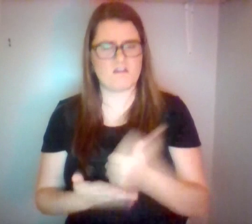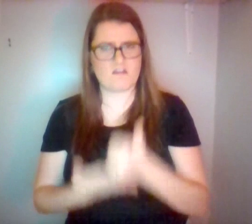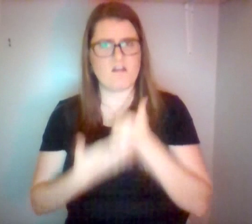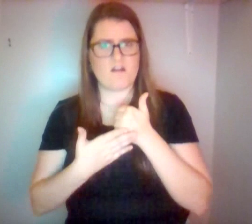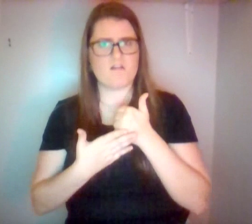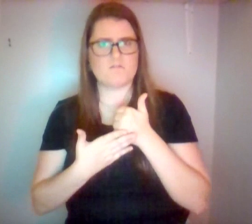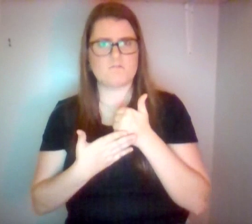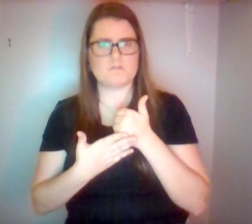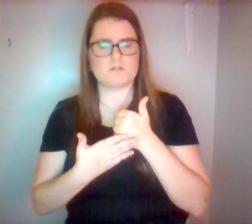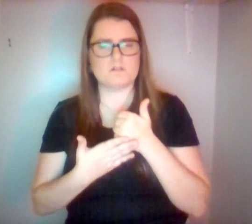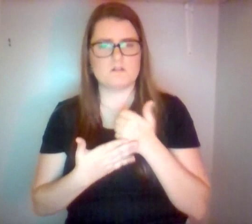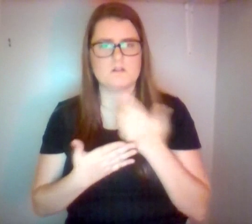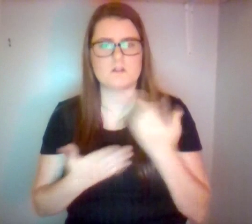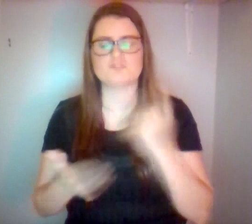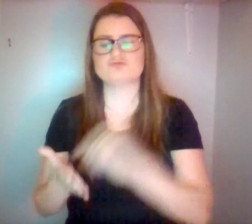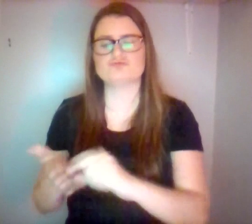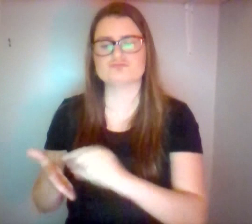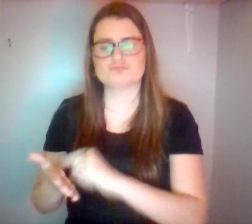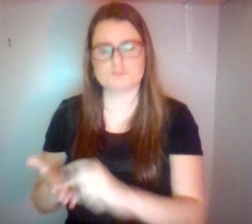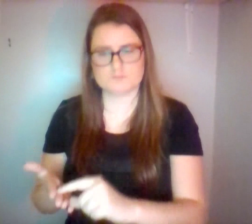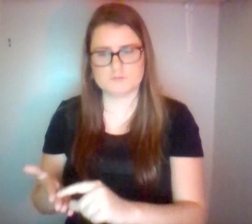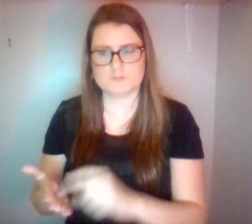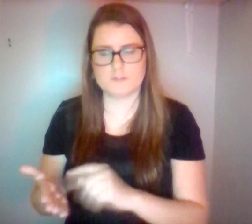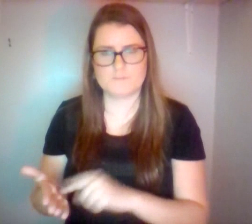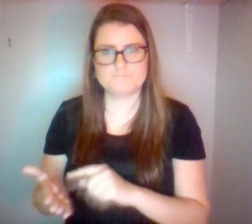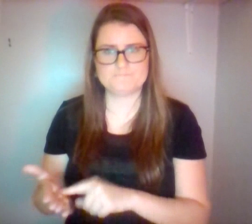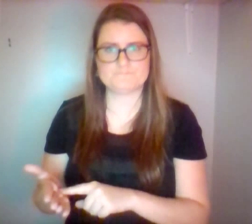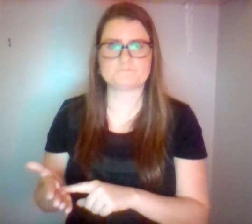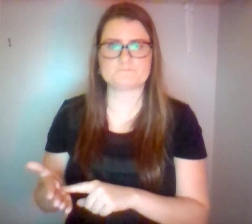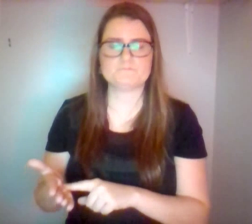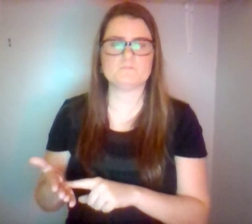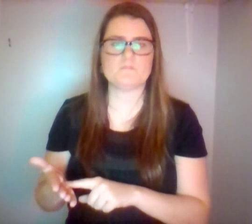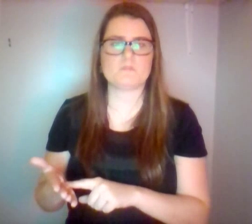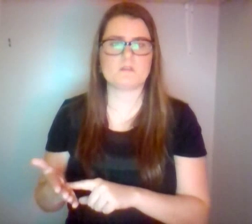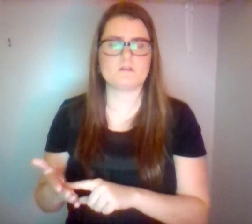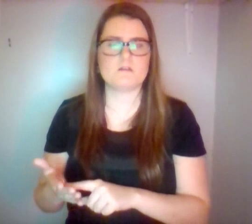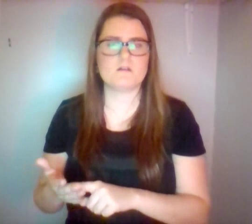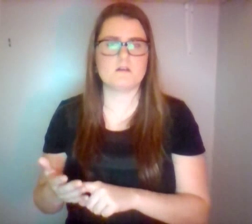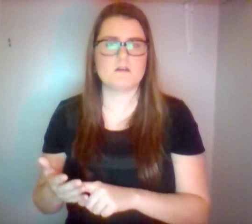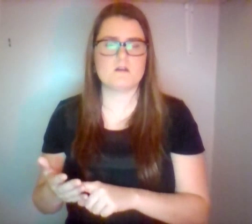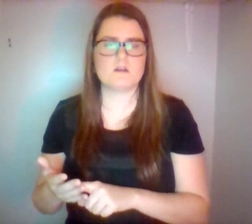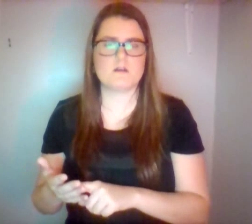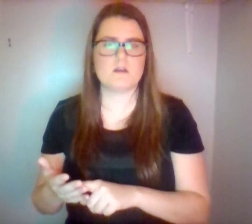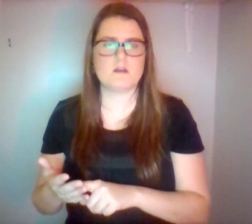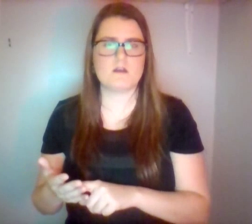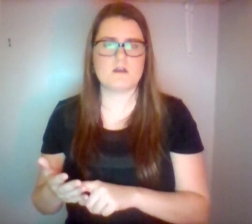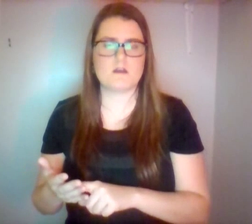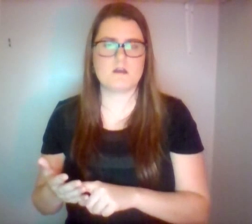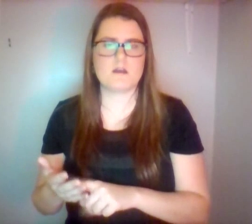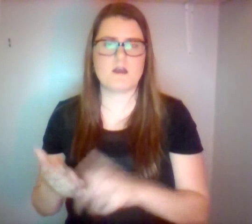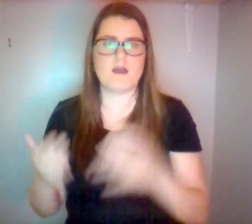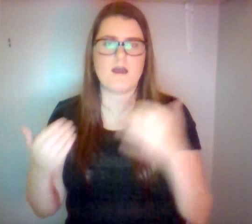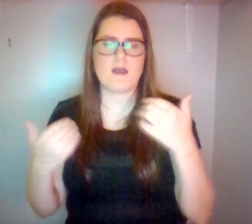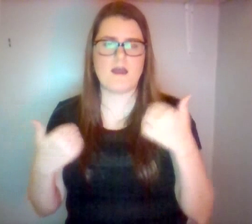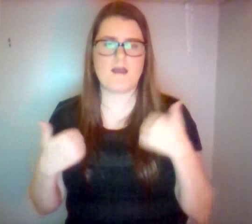4:1, which says, I'm going to read it literally, therefore, having this ministry,